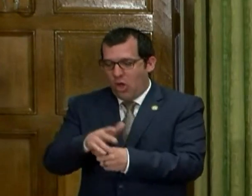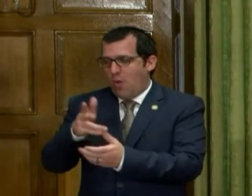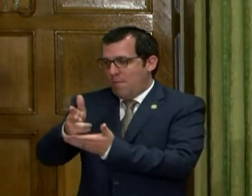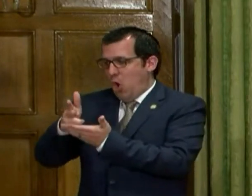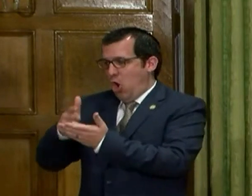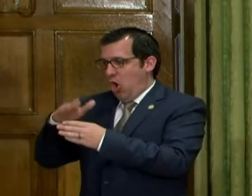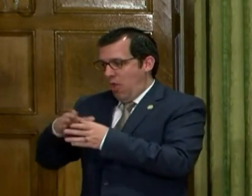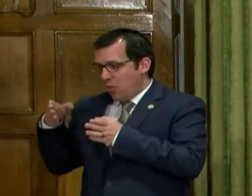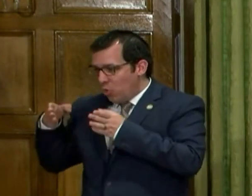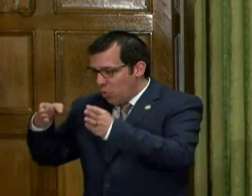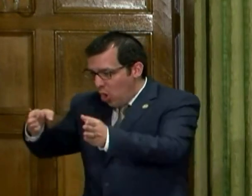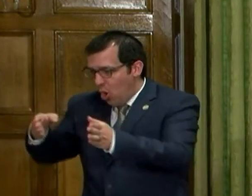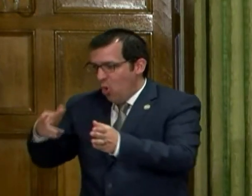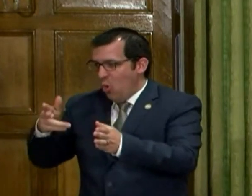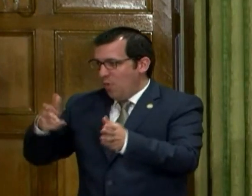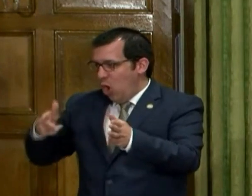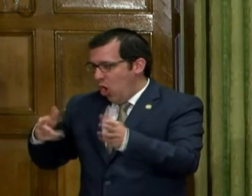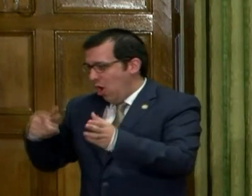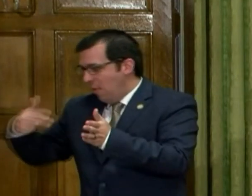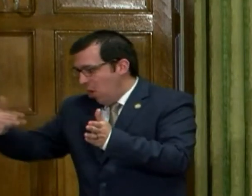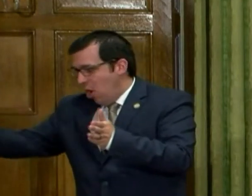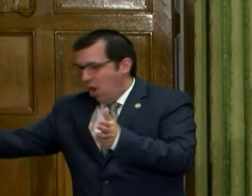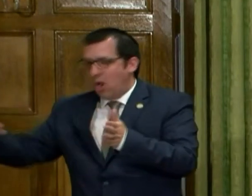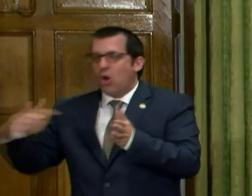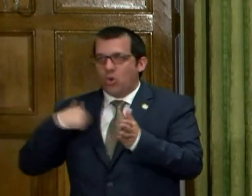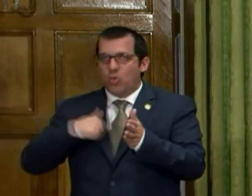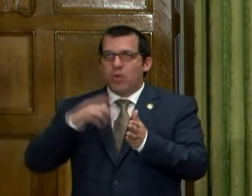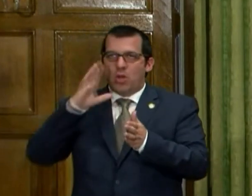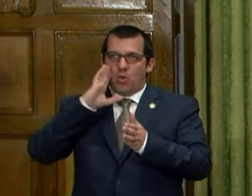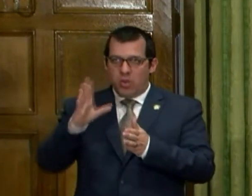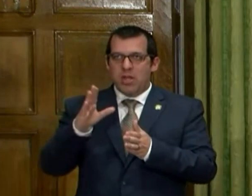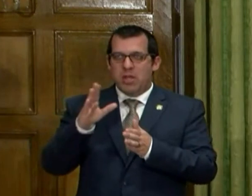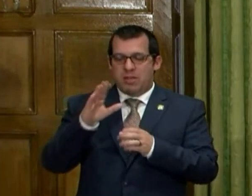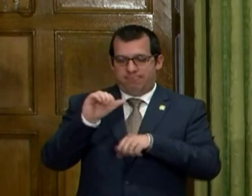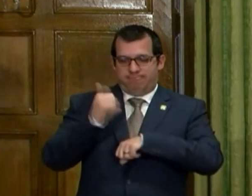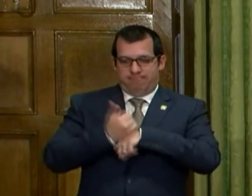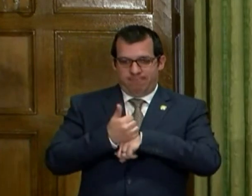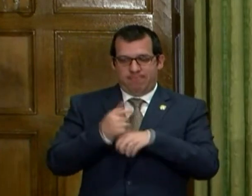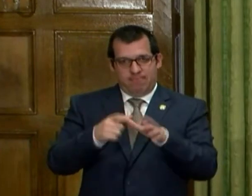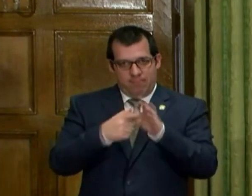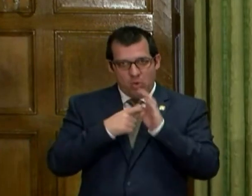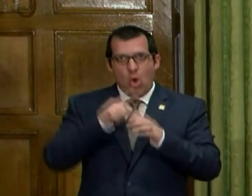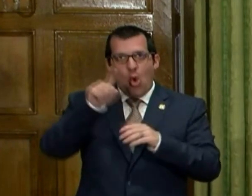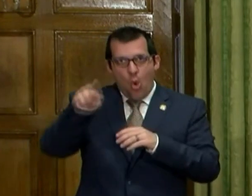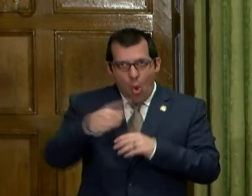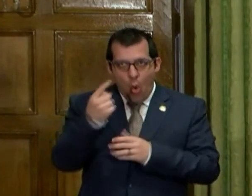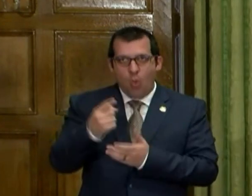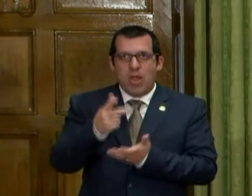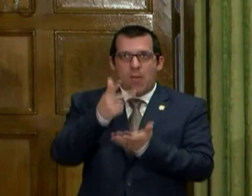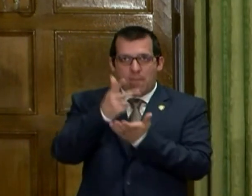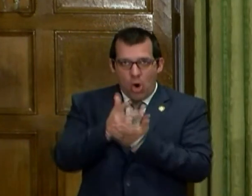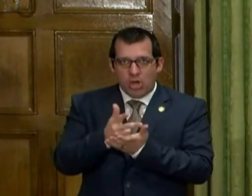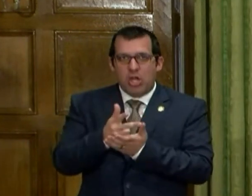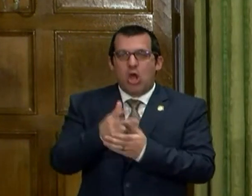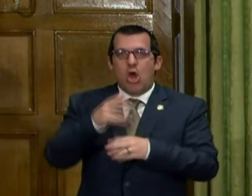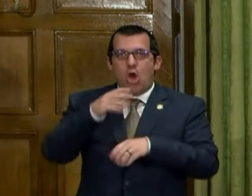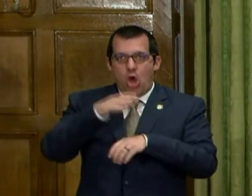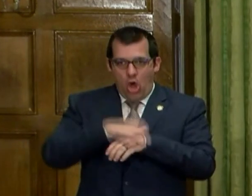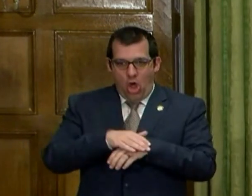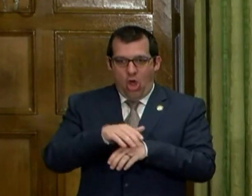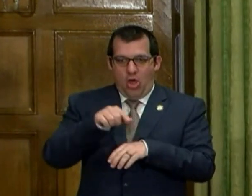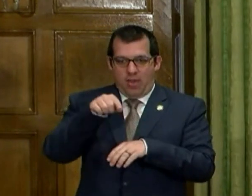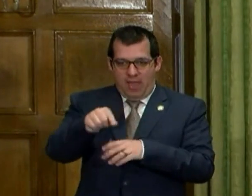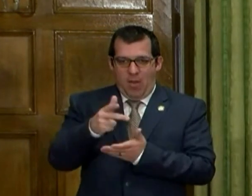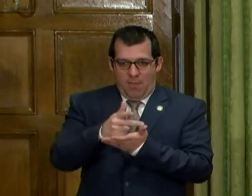streets surrounding the parks, and we are going to designate that only parking is allowed on